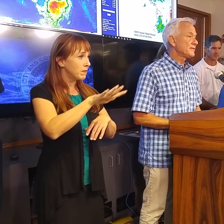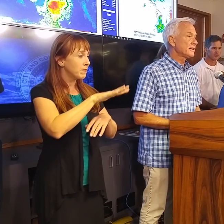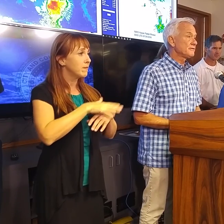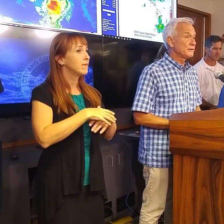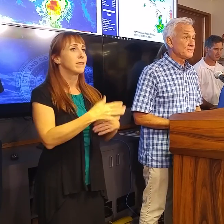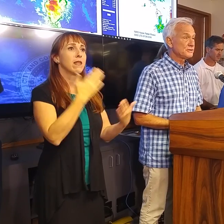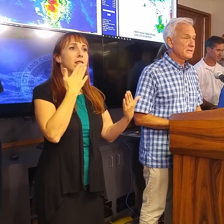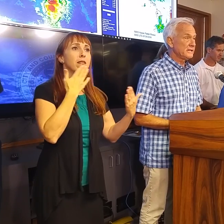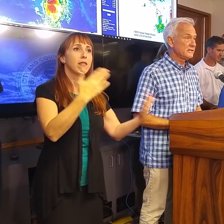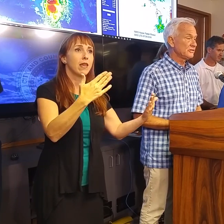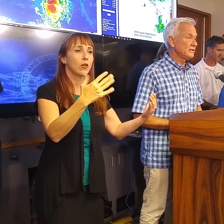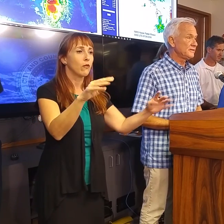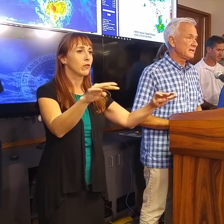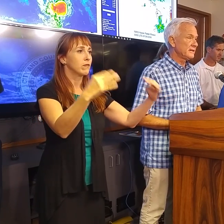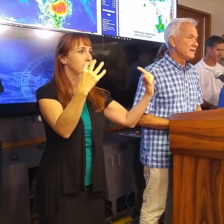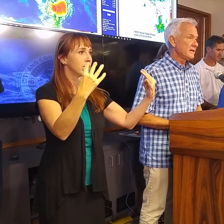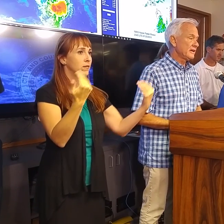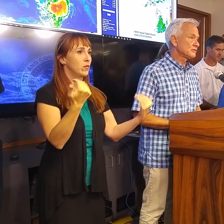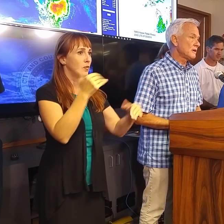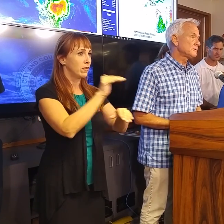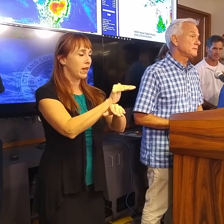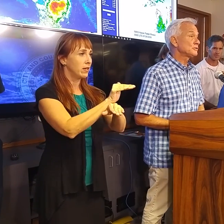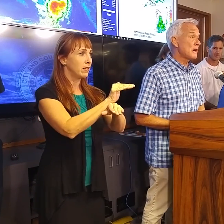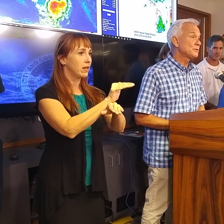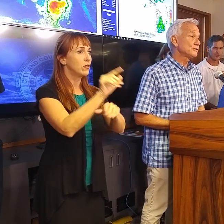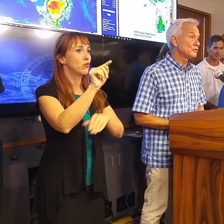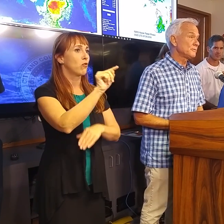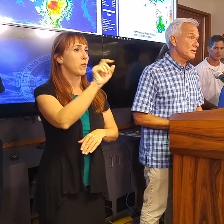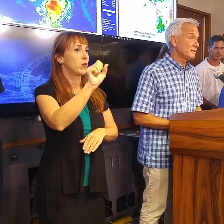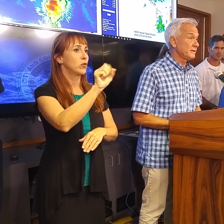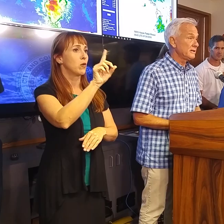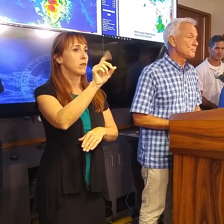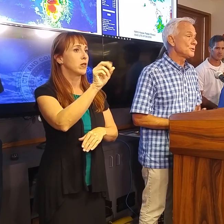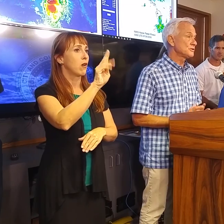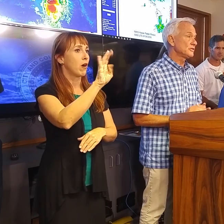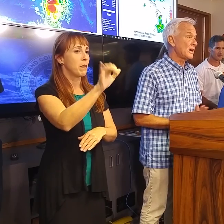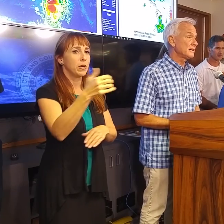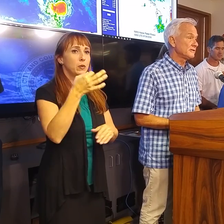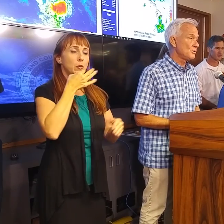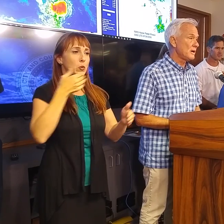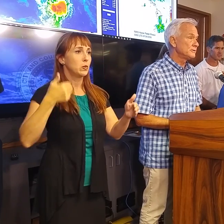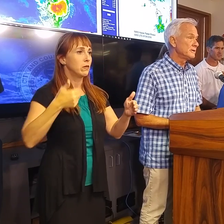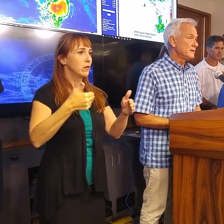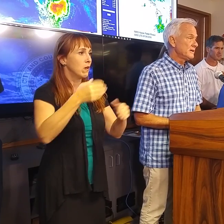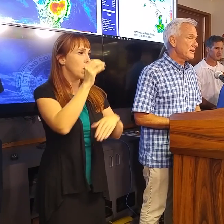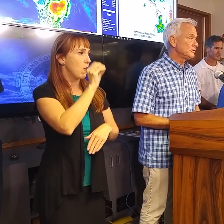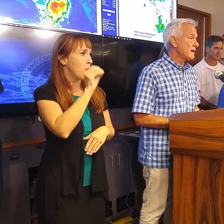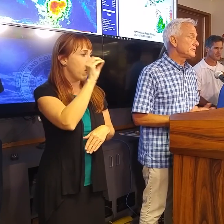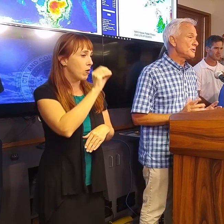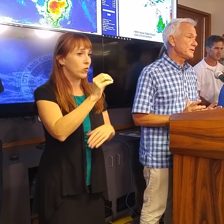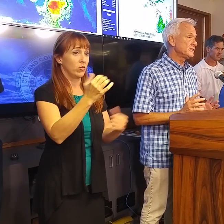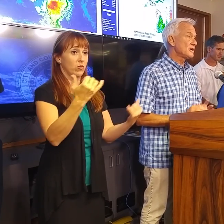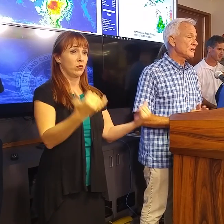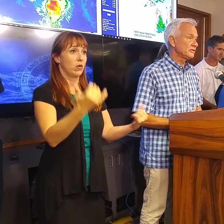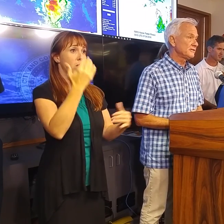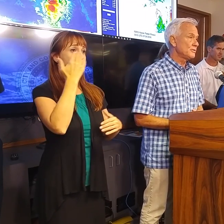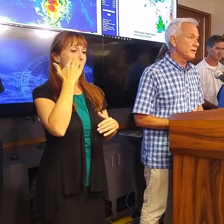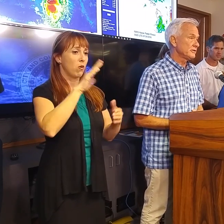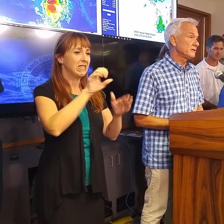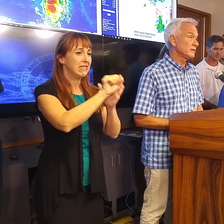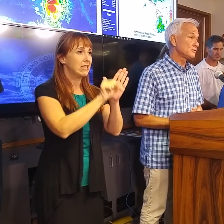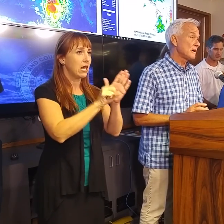I want to thank everyone for tuning in this evening as Tropical Storm Darby approaches the island of Oahu. As you now know, the entire